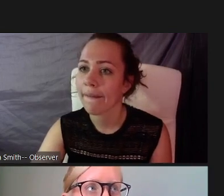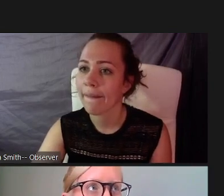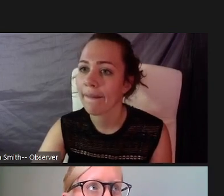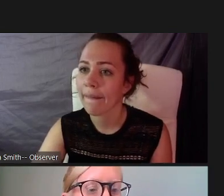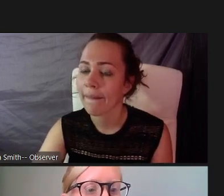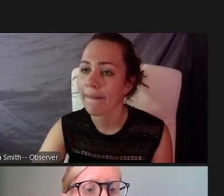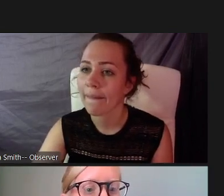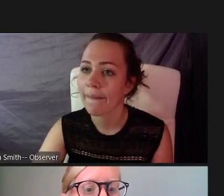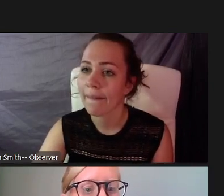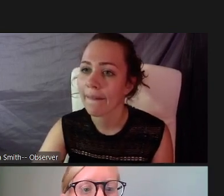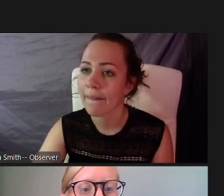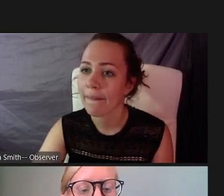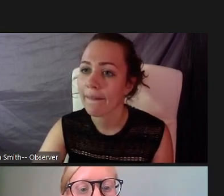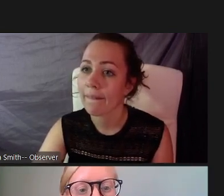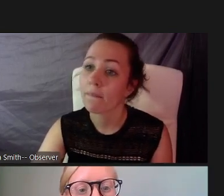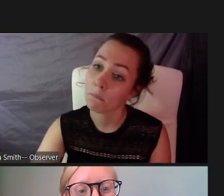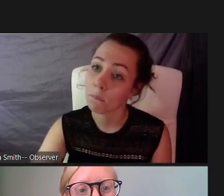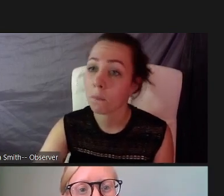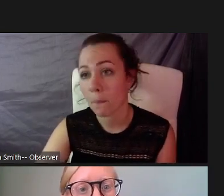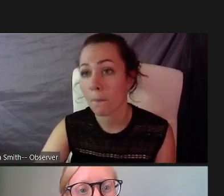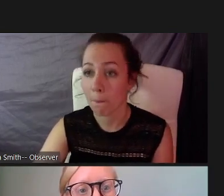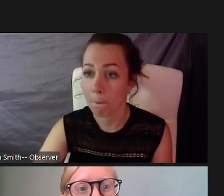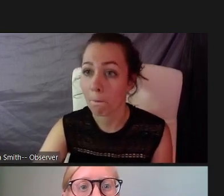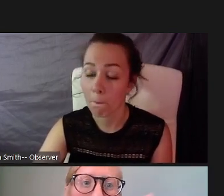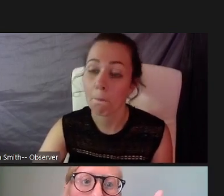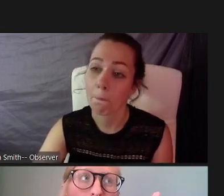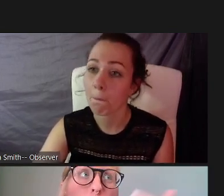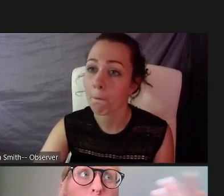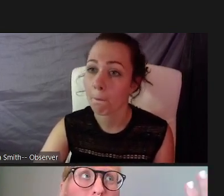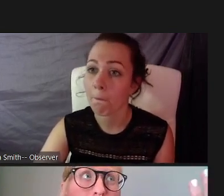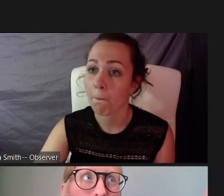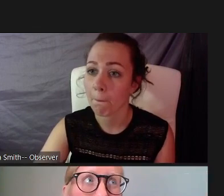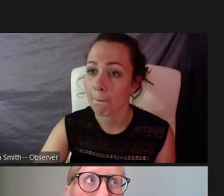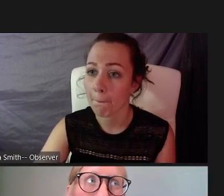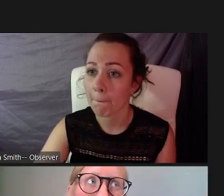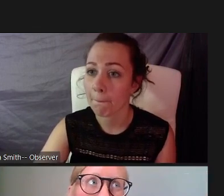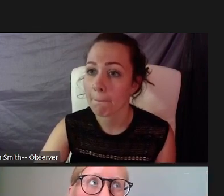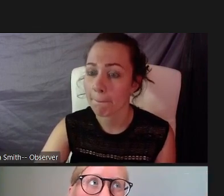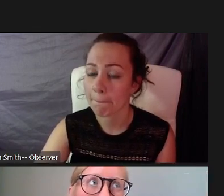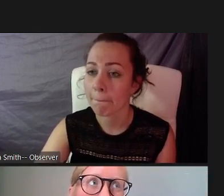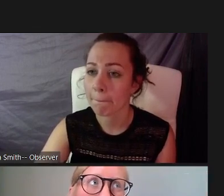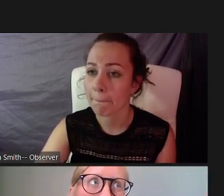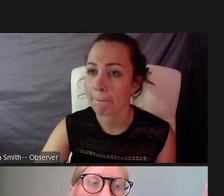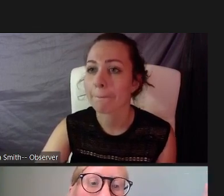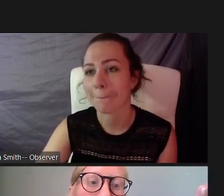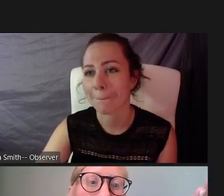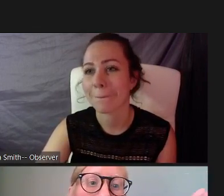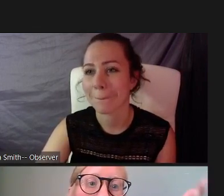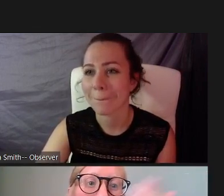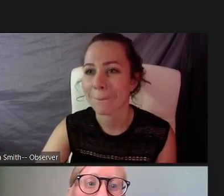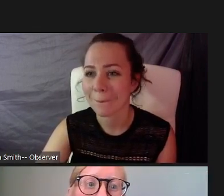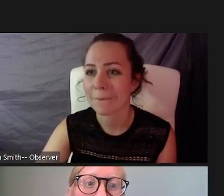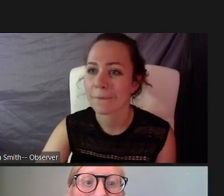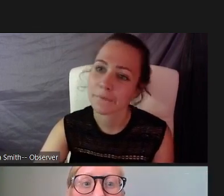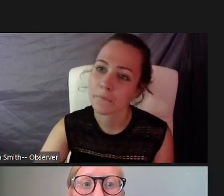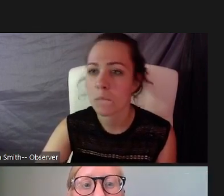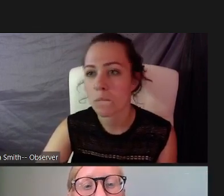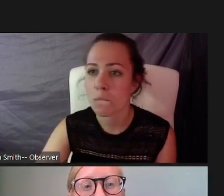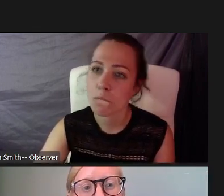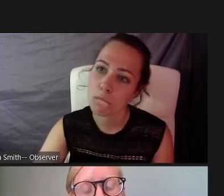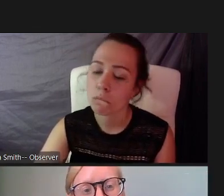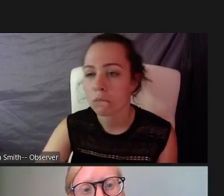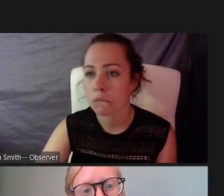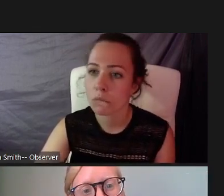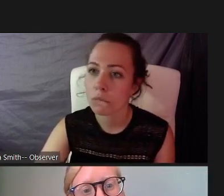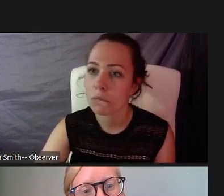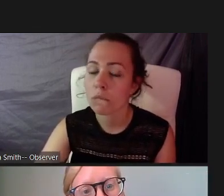ways. Like I can go off camera and then I can come on when it's time to switch. So but for feeding and stuff. So how do you want to be fed and stuff?